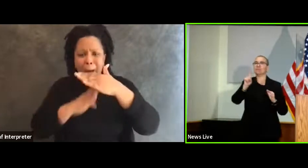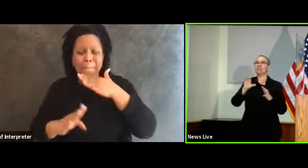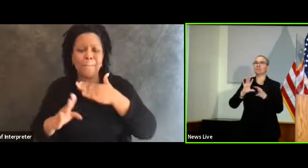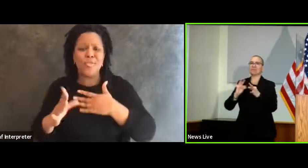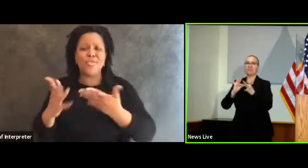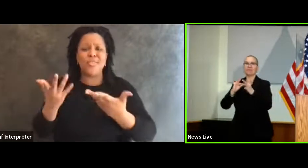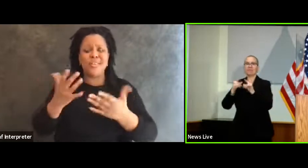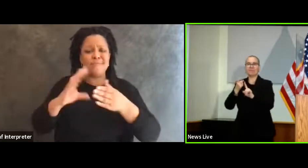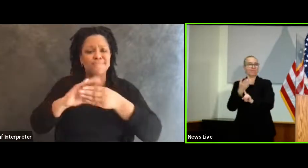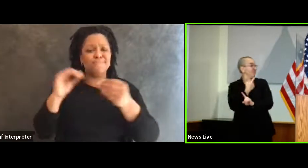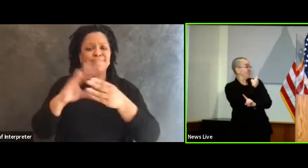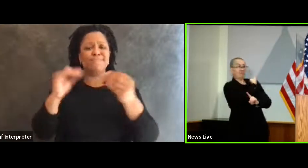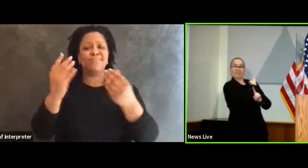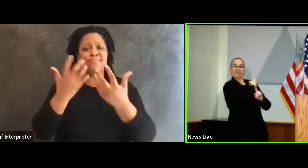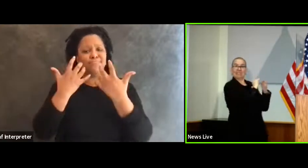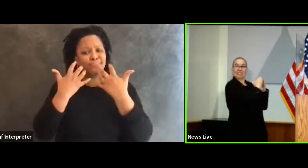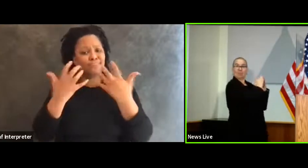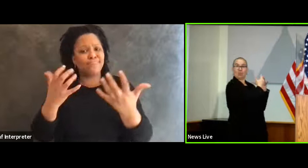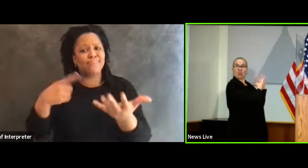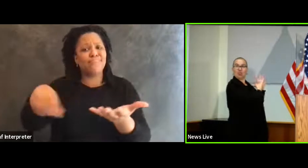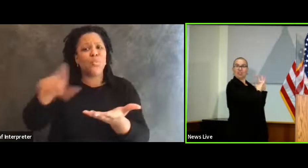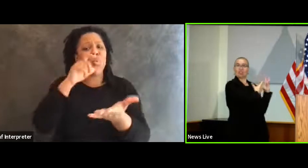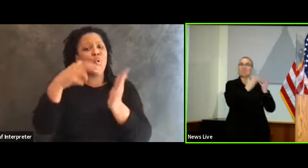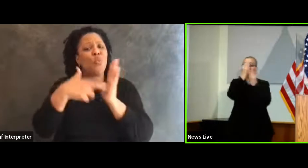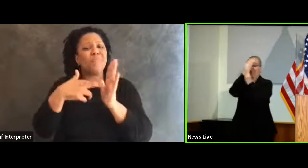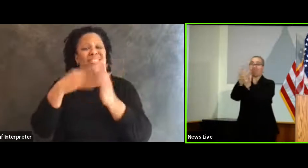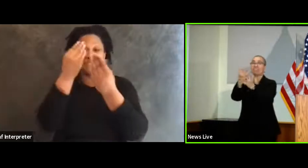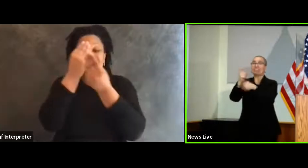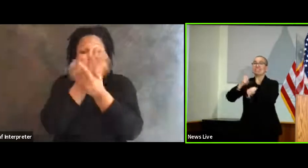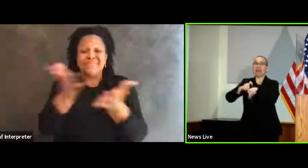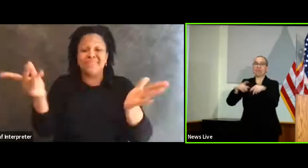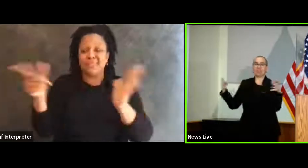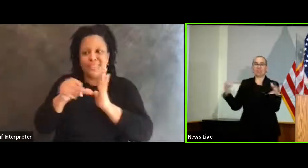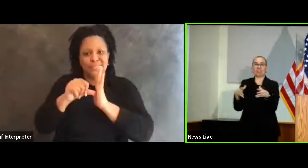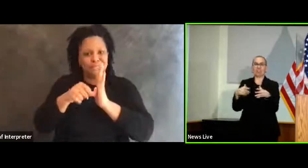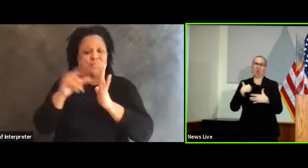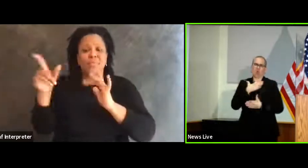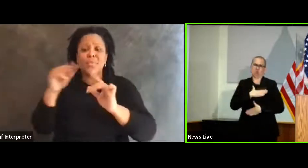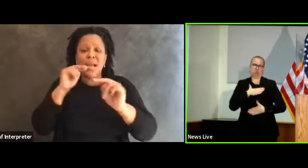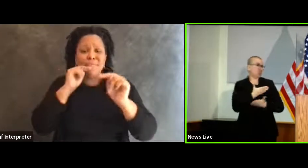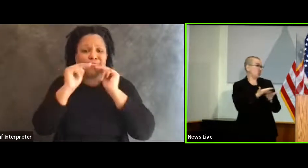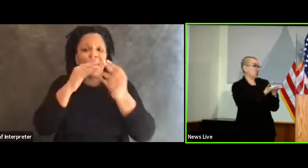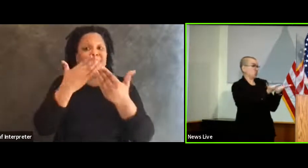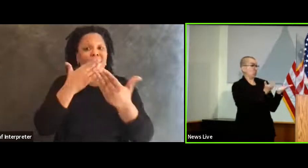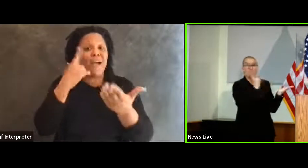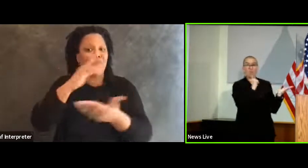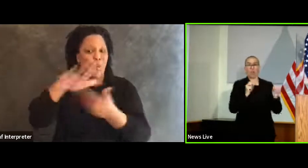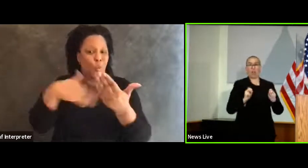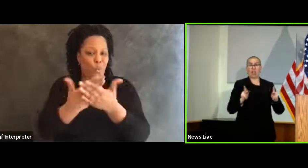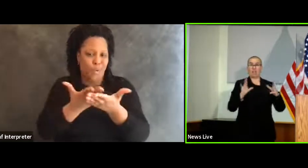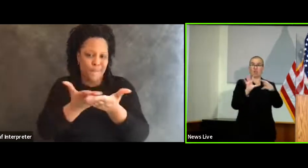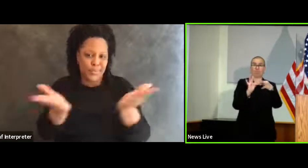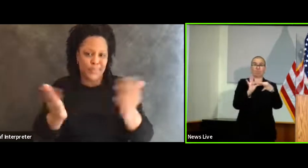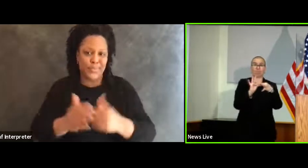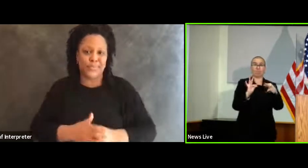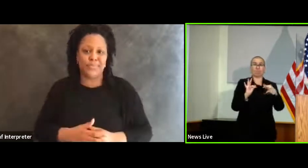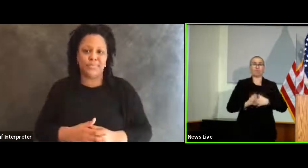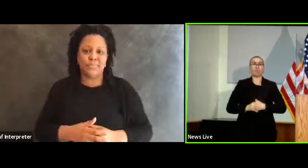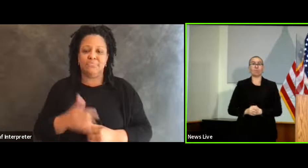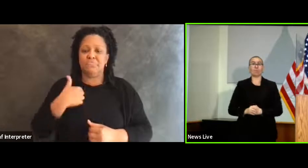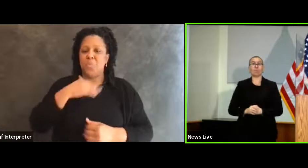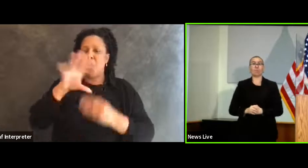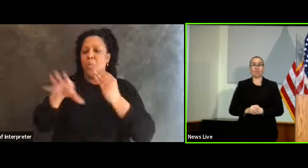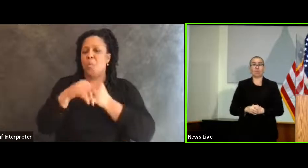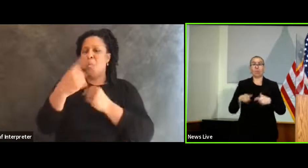to try and come to a workable solution. So I appreciate all of you. And I would just add as a note to all of you, as we work on this